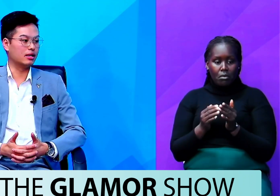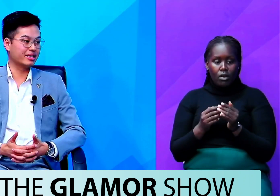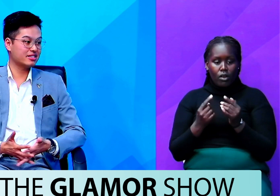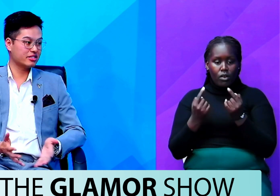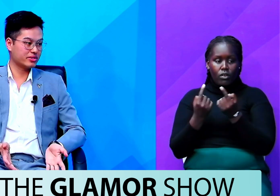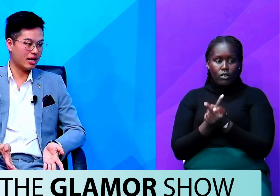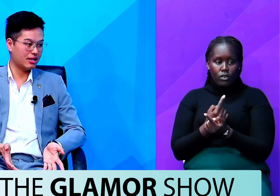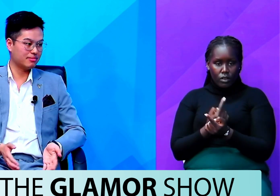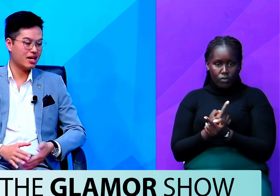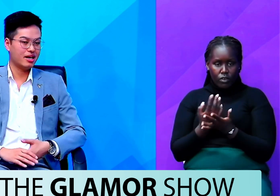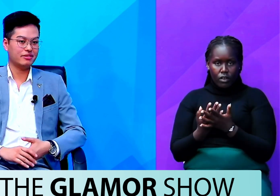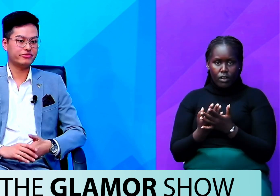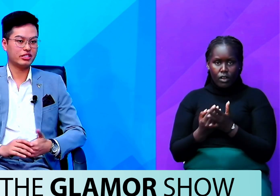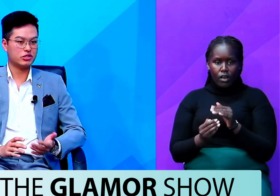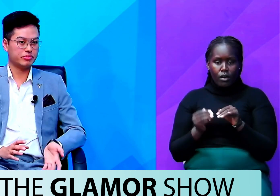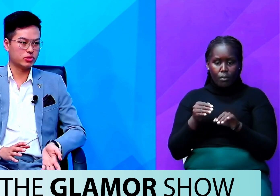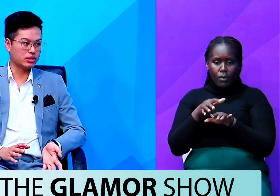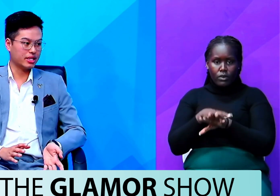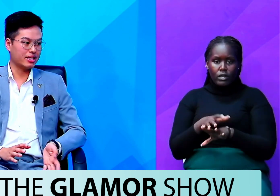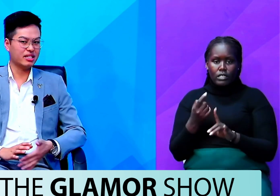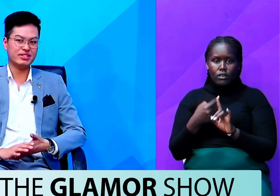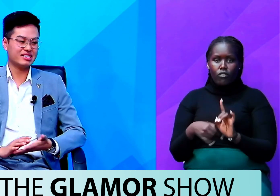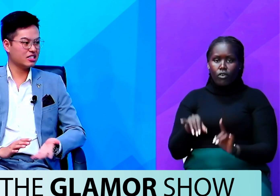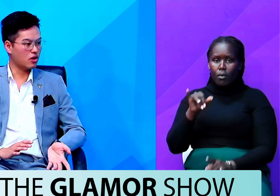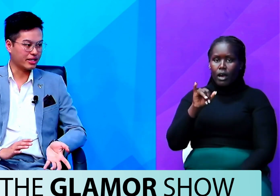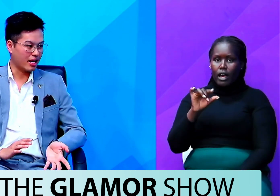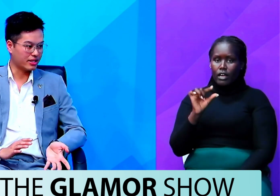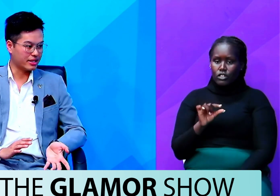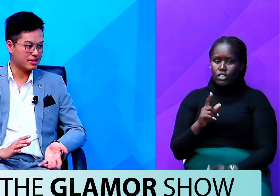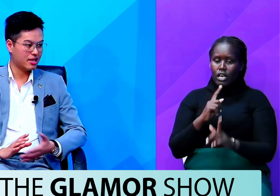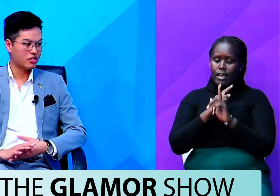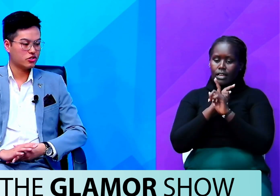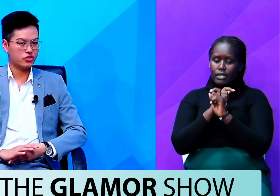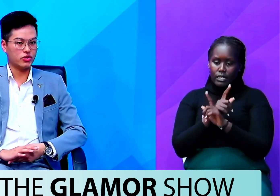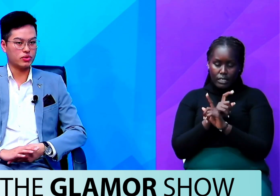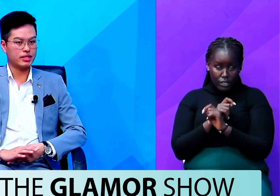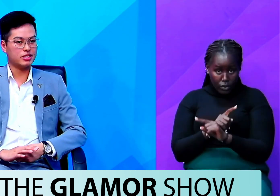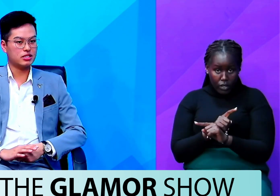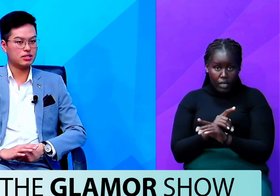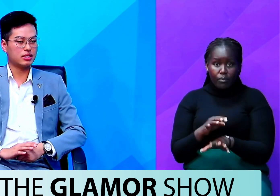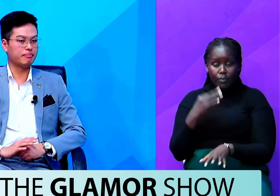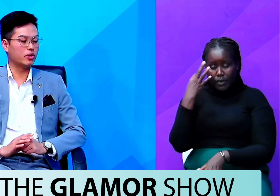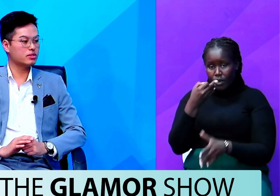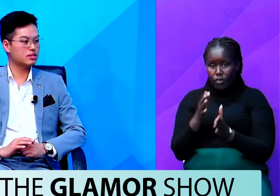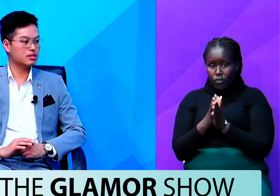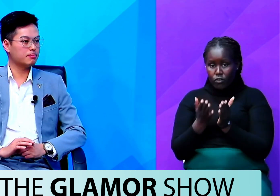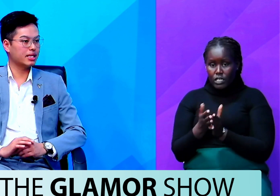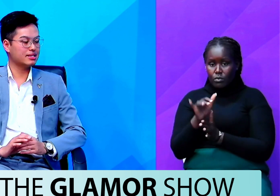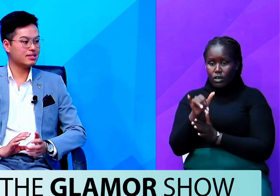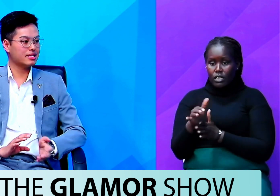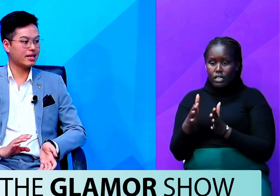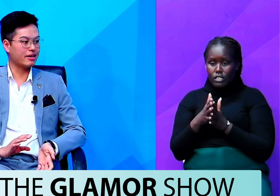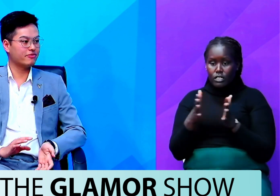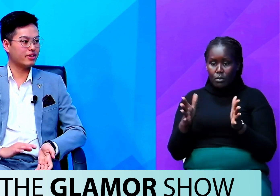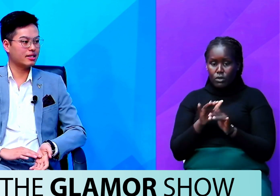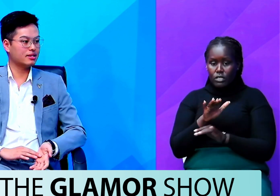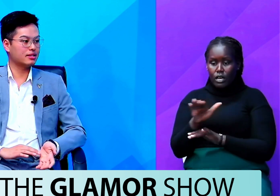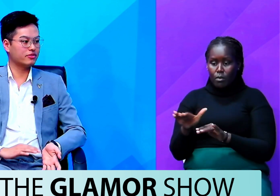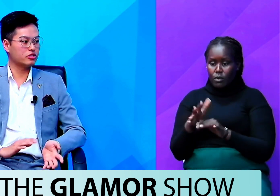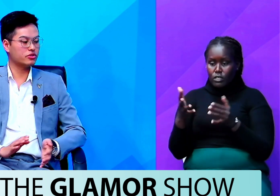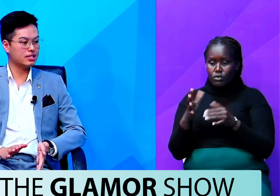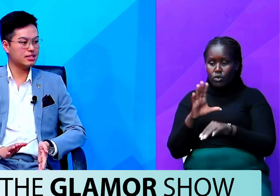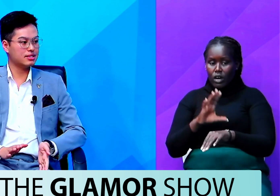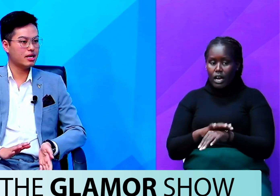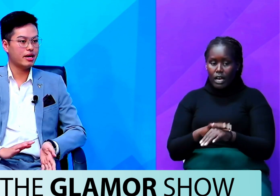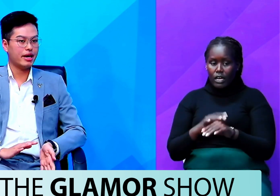from Instagram, Facebook, and even TikTok nowadays. So that's the most places that I find